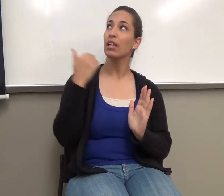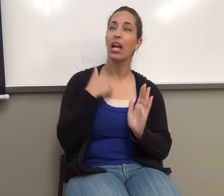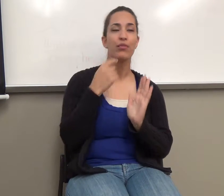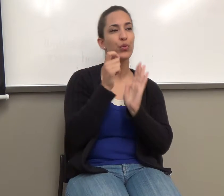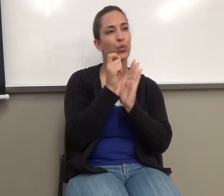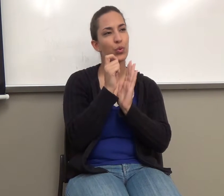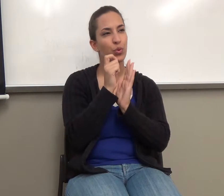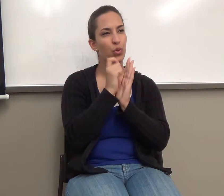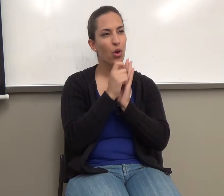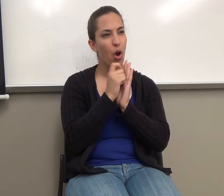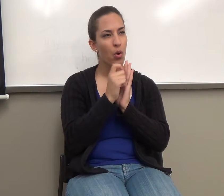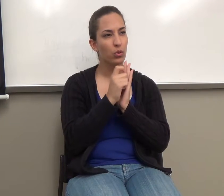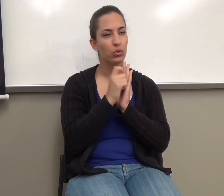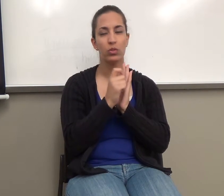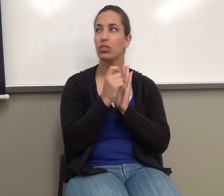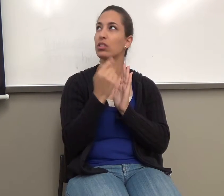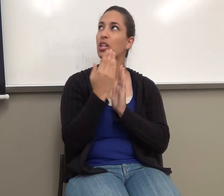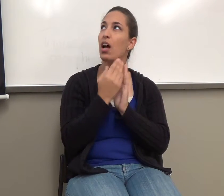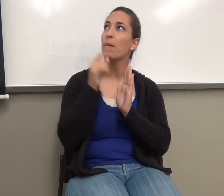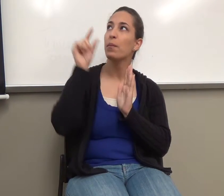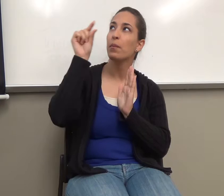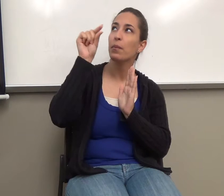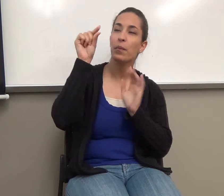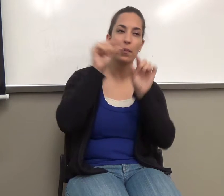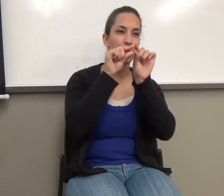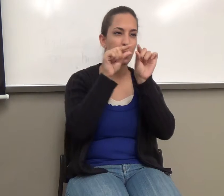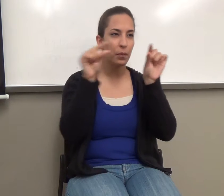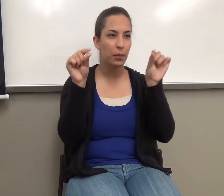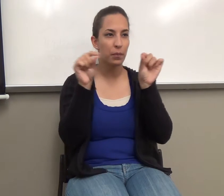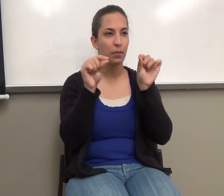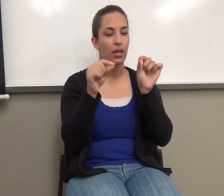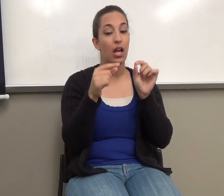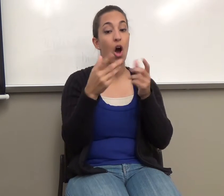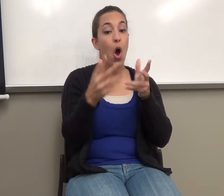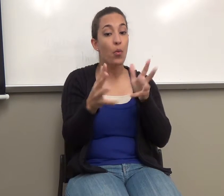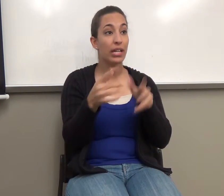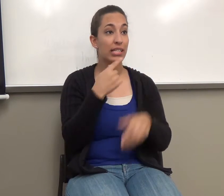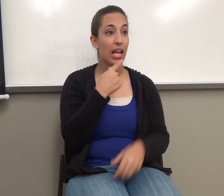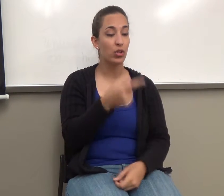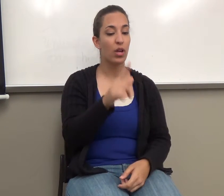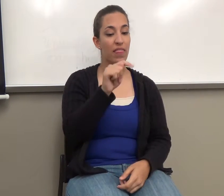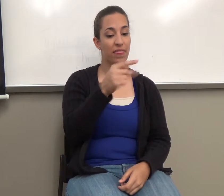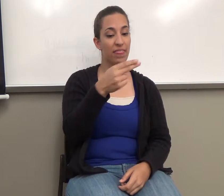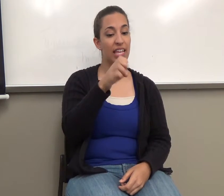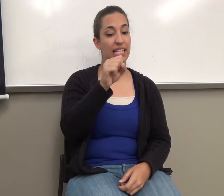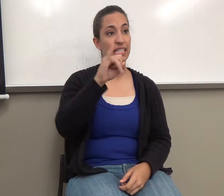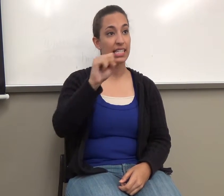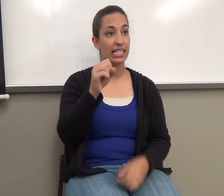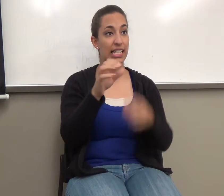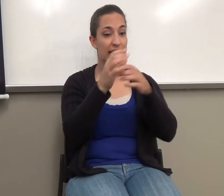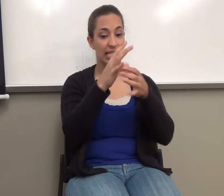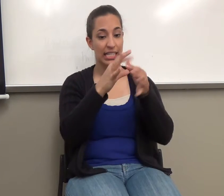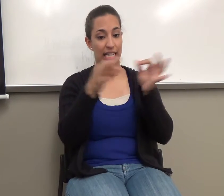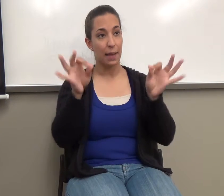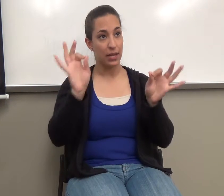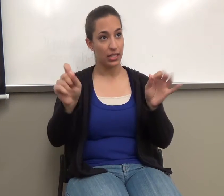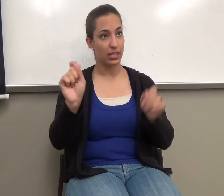one. It already tells you the thesis statement with the essay map. Now, these essays, what these essays